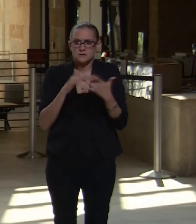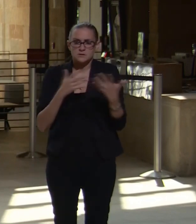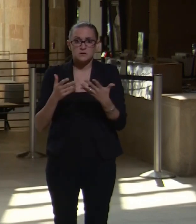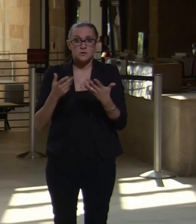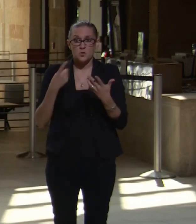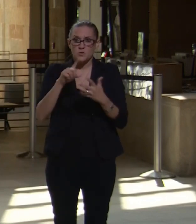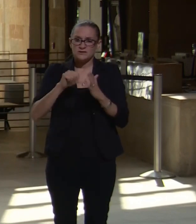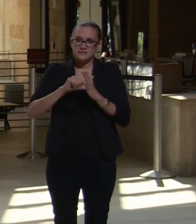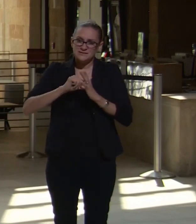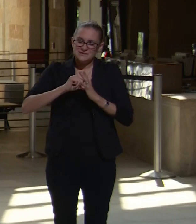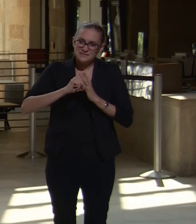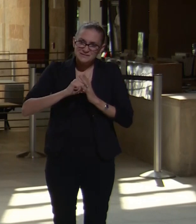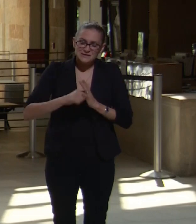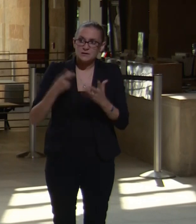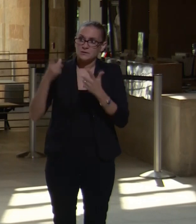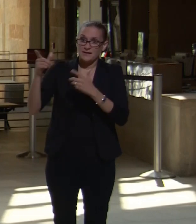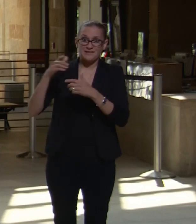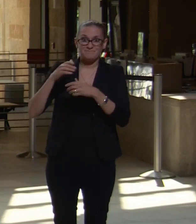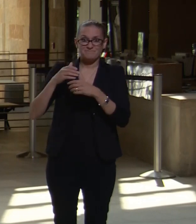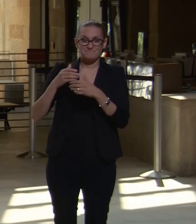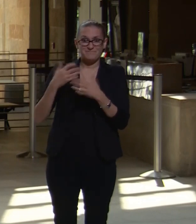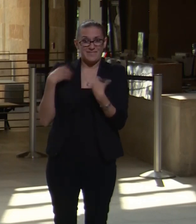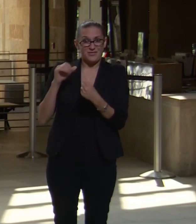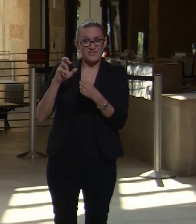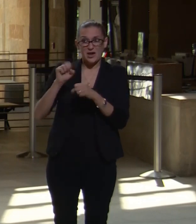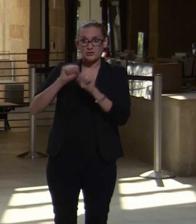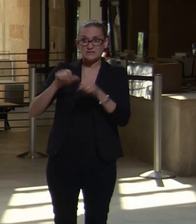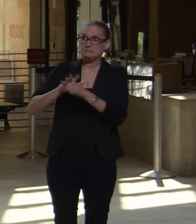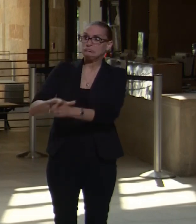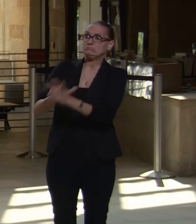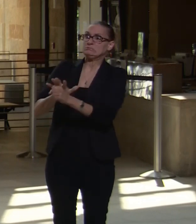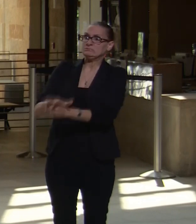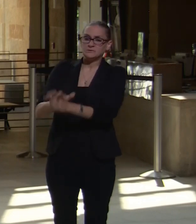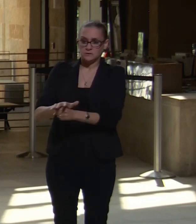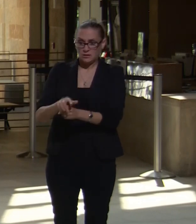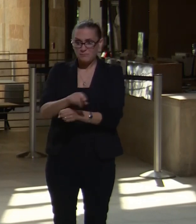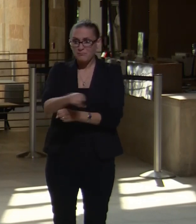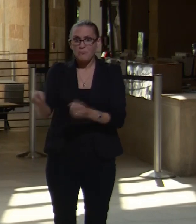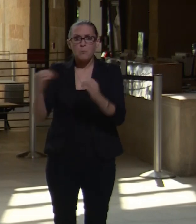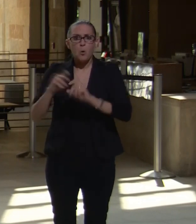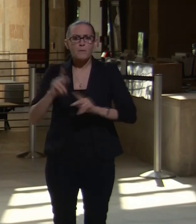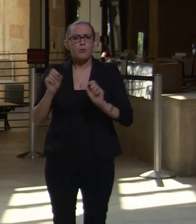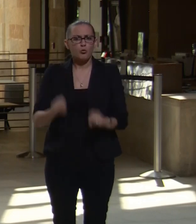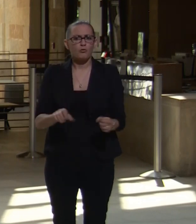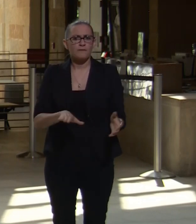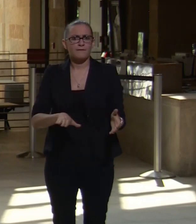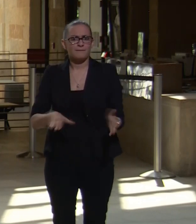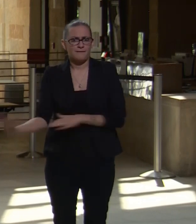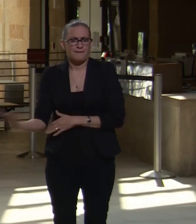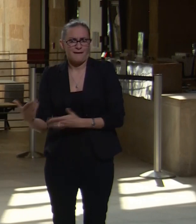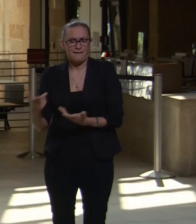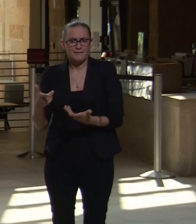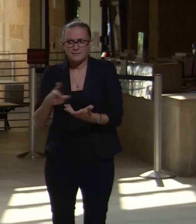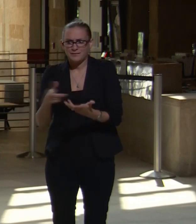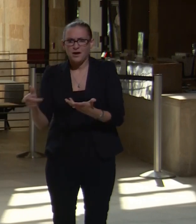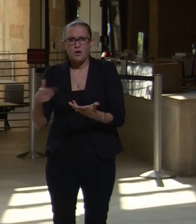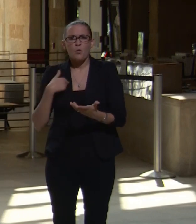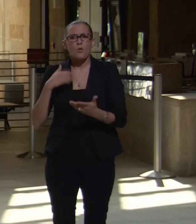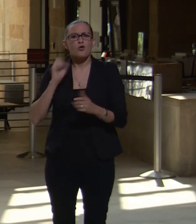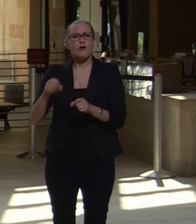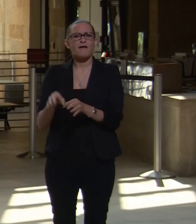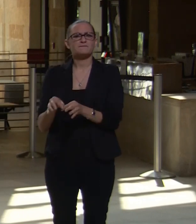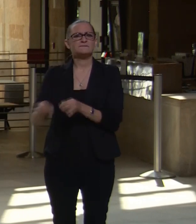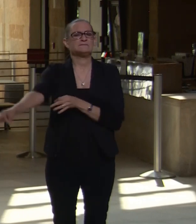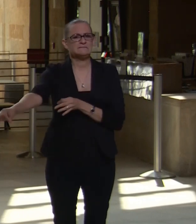when you stress the healthcare system, that means that more people are going to die that could have been saved if we stress that over a much longer period of